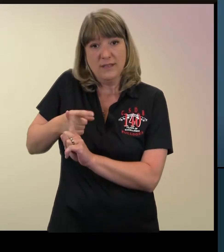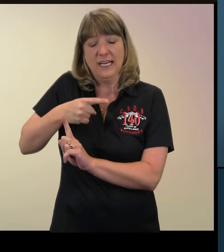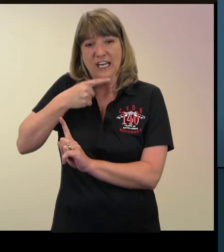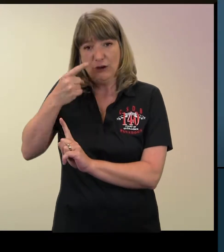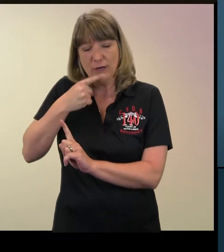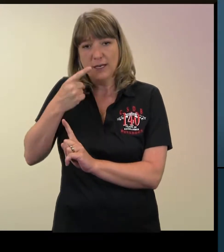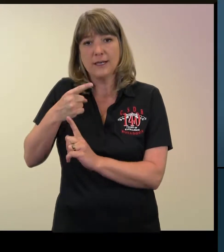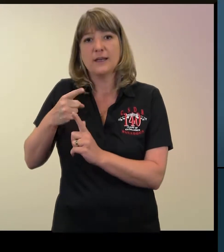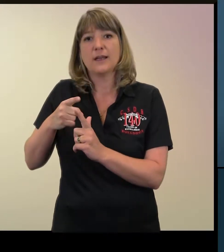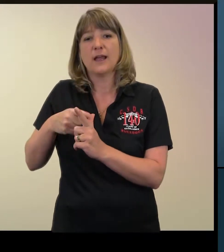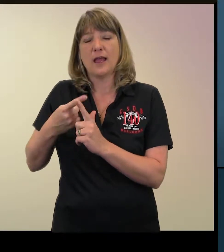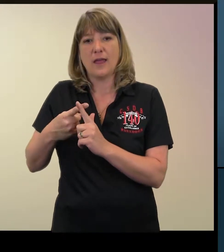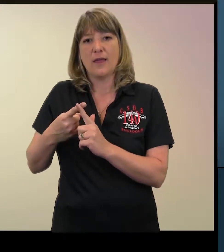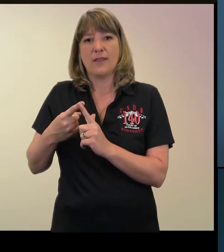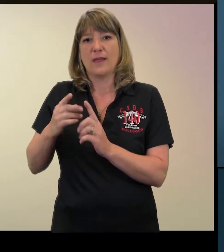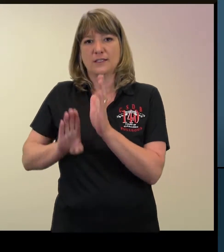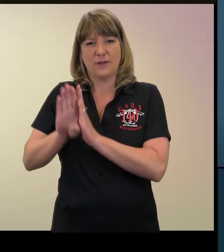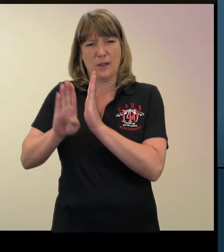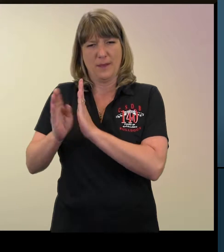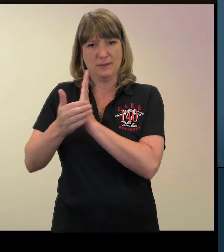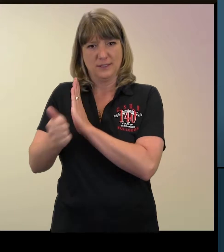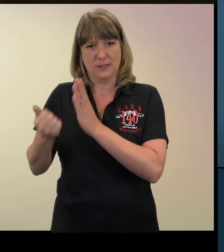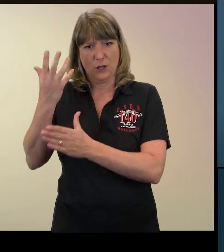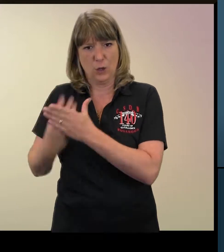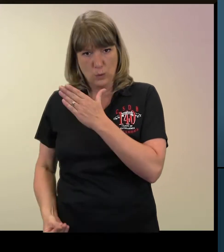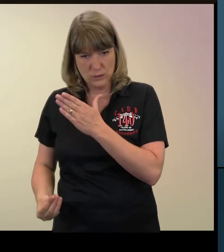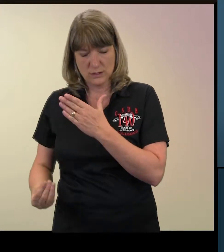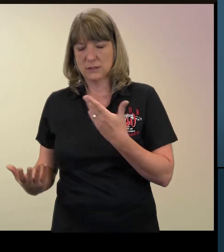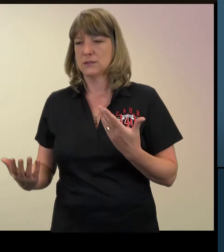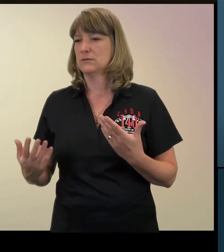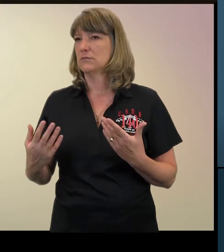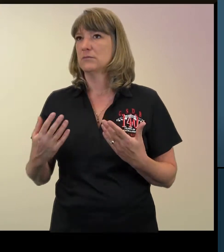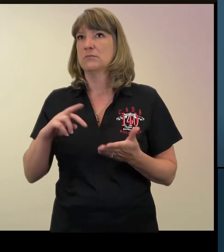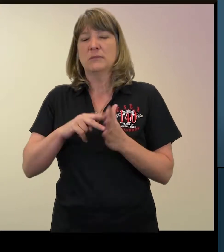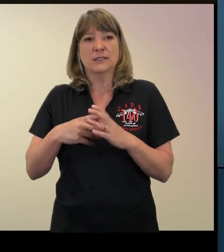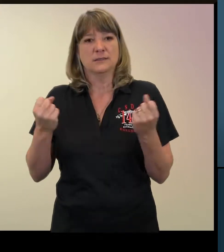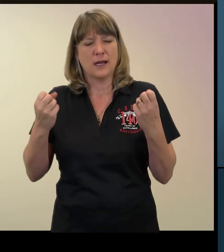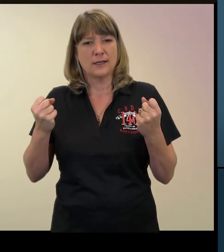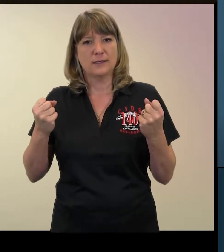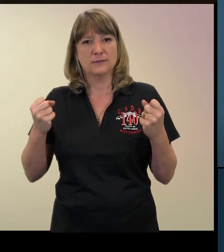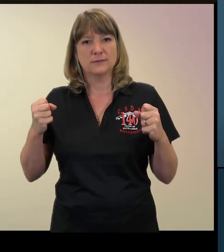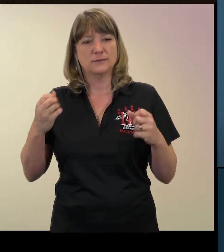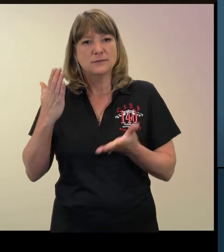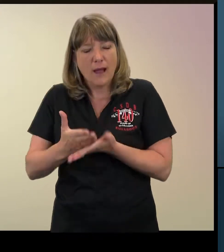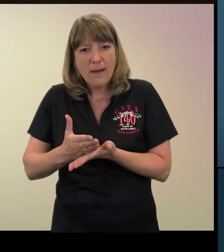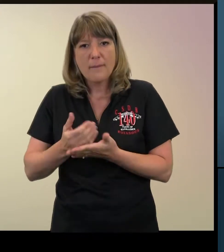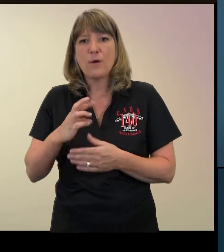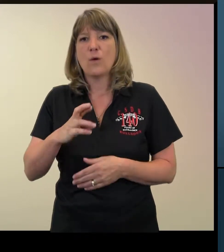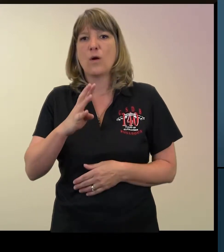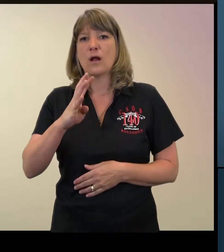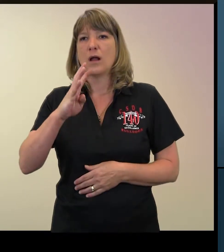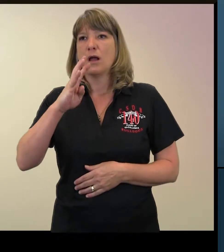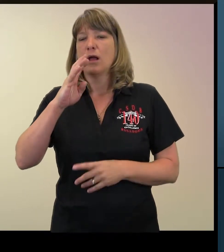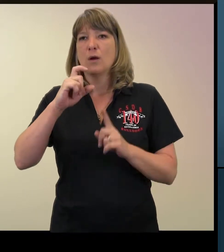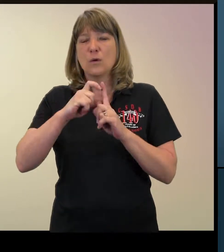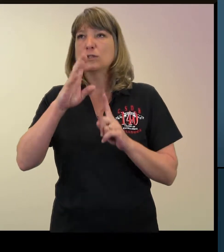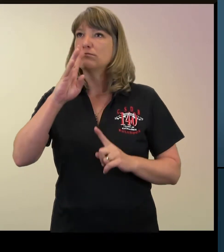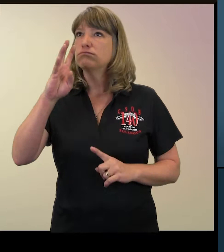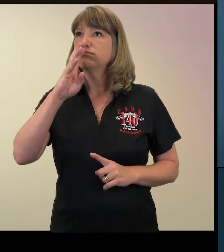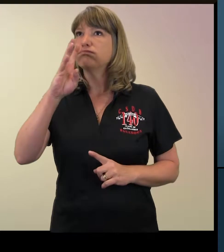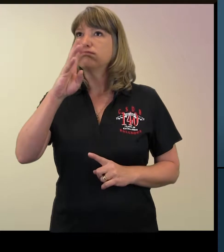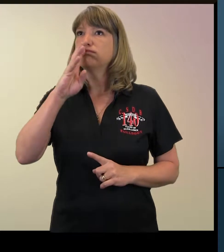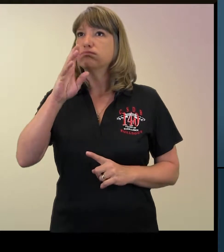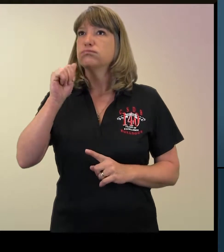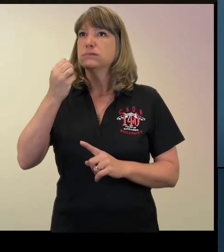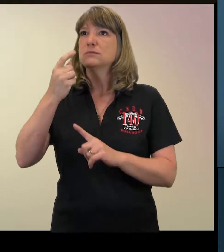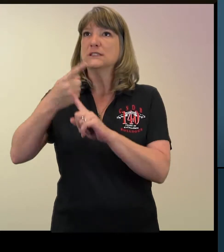a developmental skill. So for example, if they stop signing or they stop using spoken words that they've been using for several